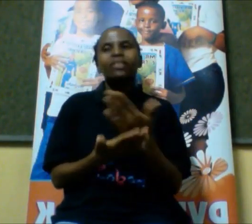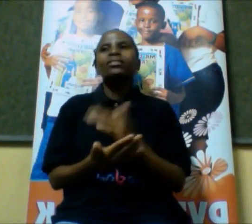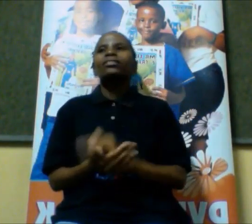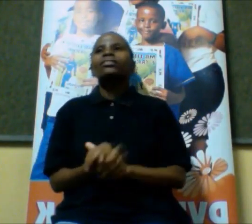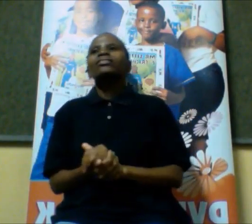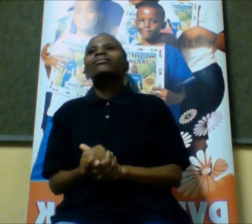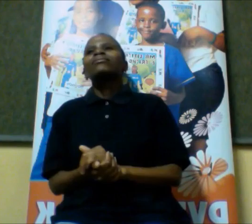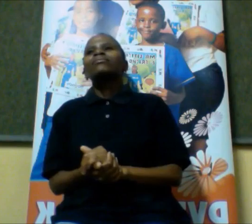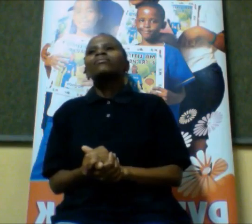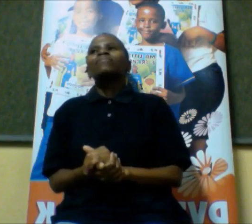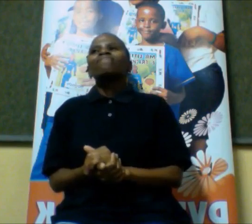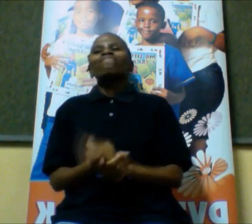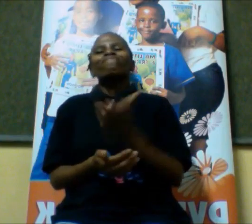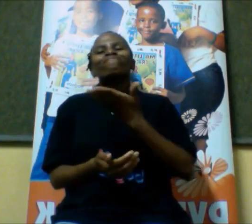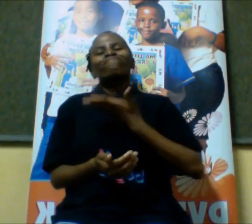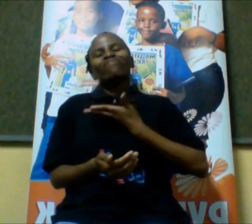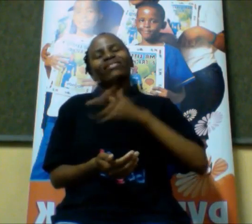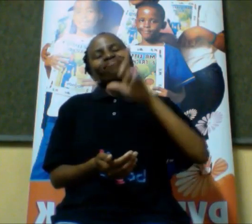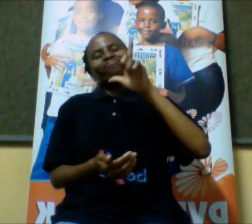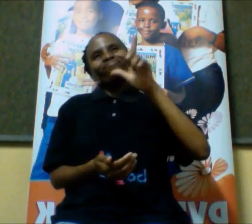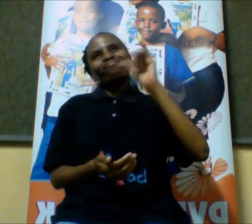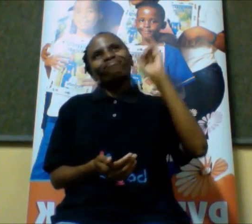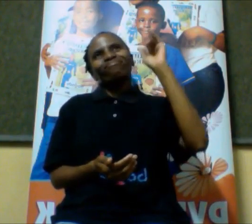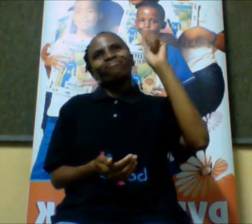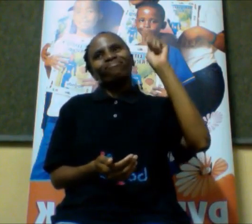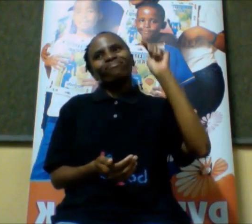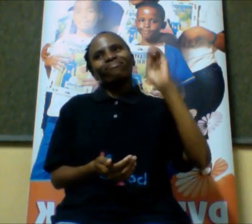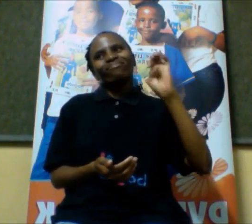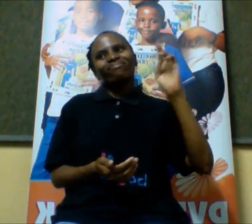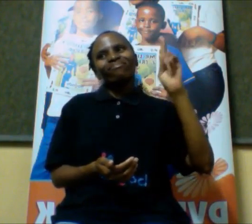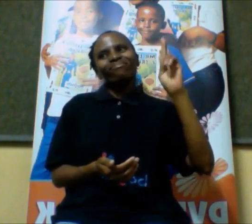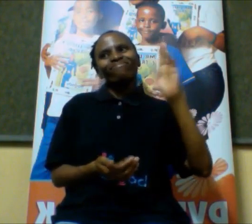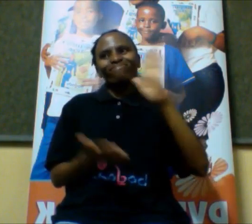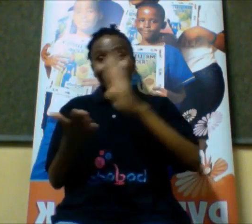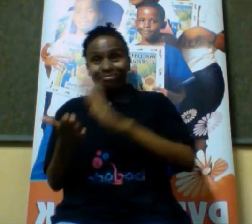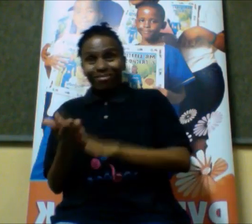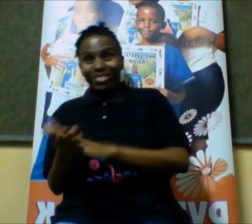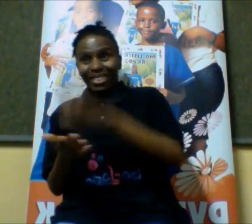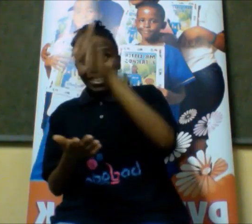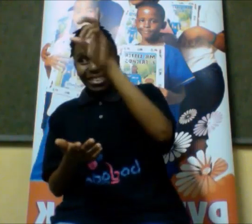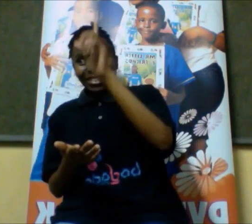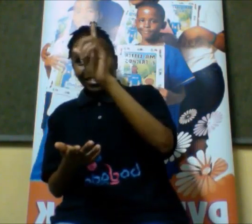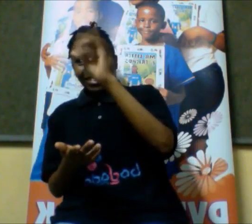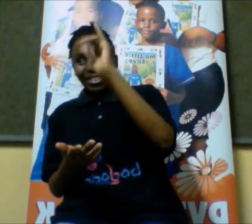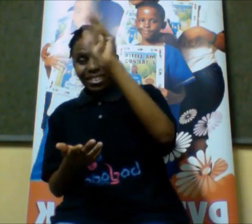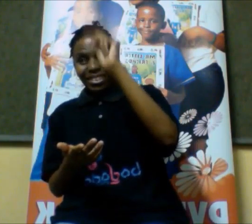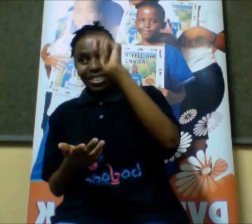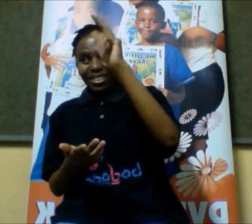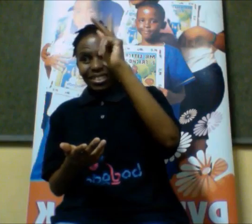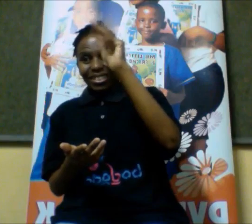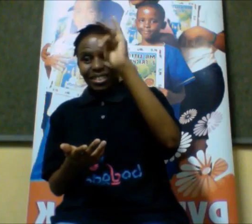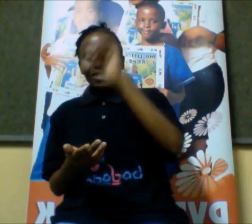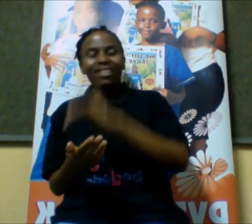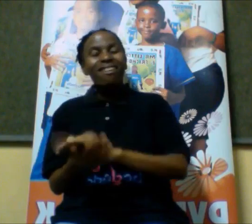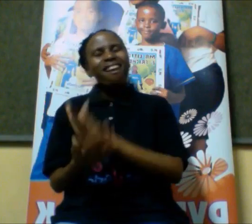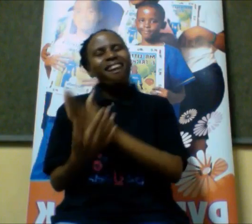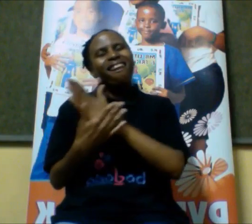Mr. Rita and Dinky love being in an environment that is clean and safe at all times.